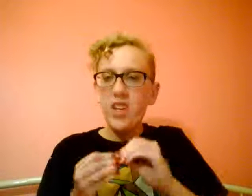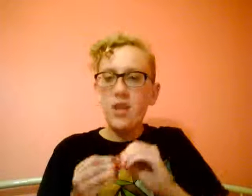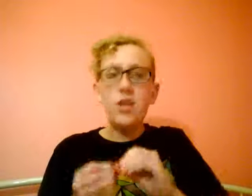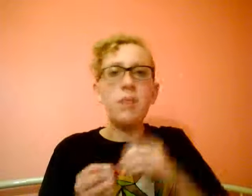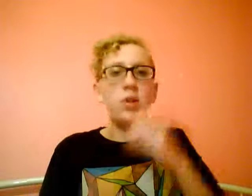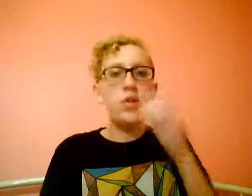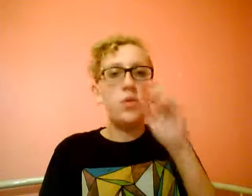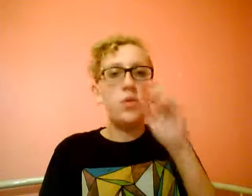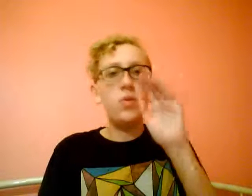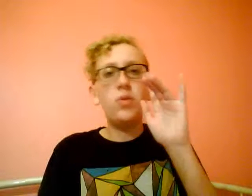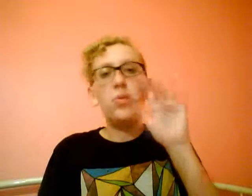Number